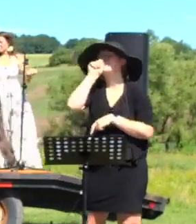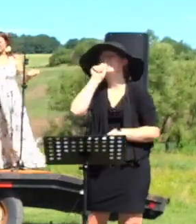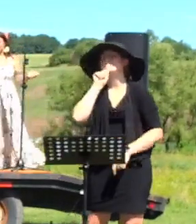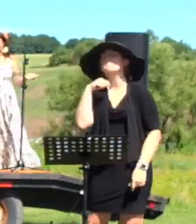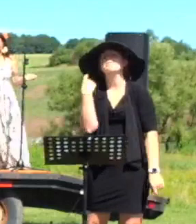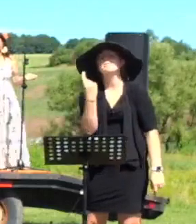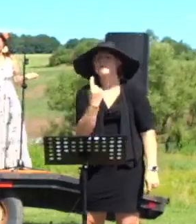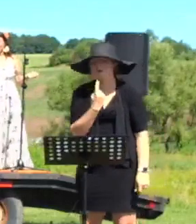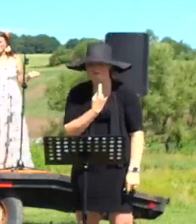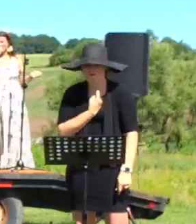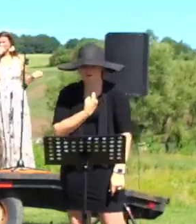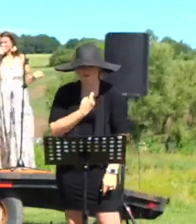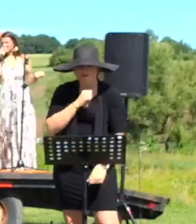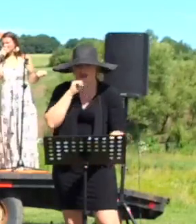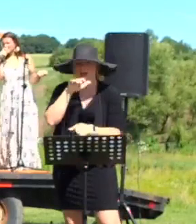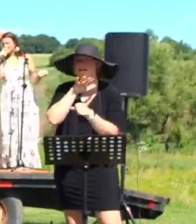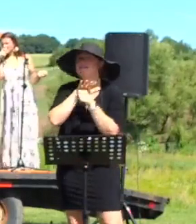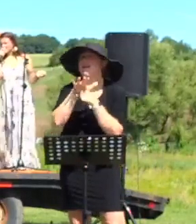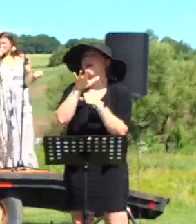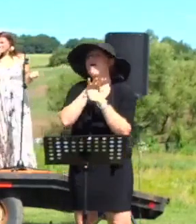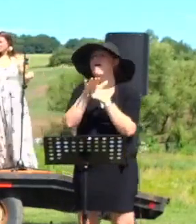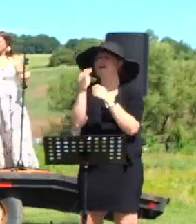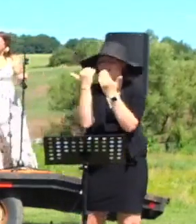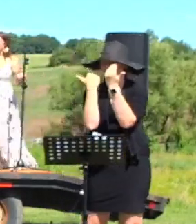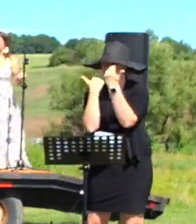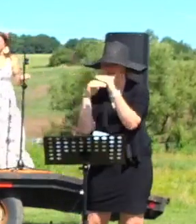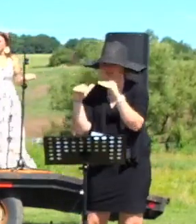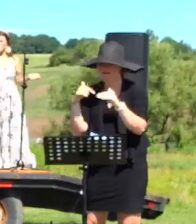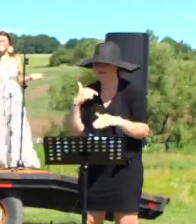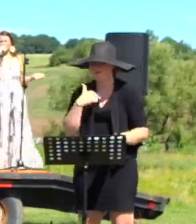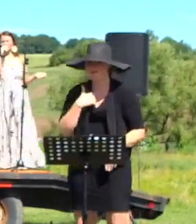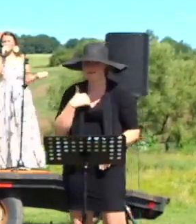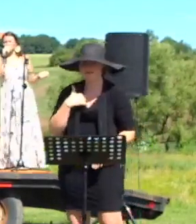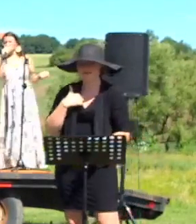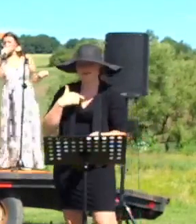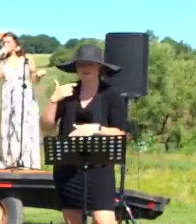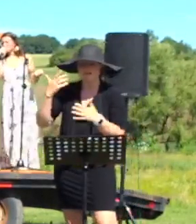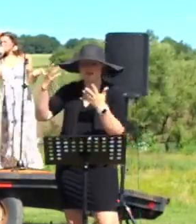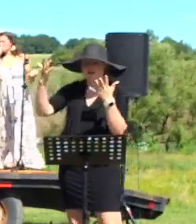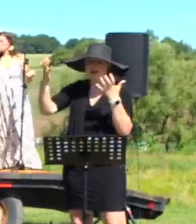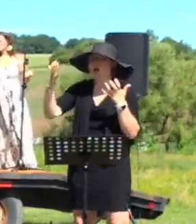I'm not enough. Unless you